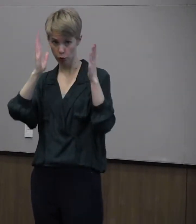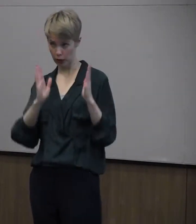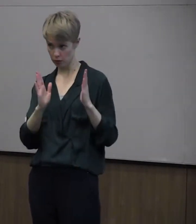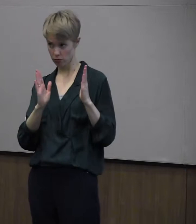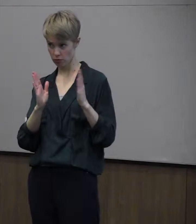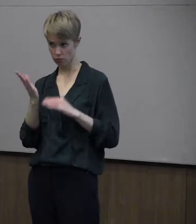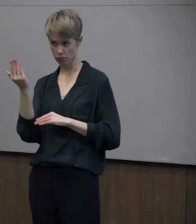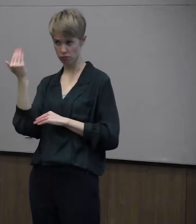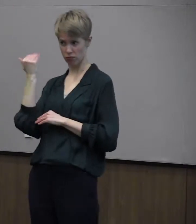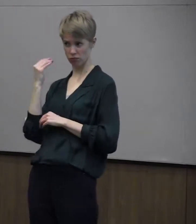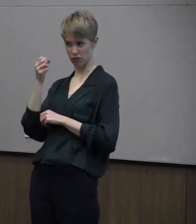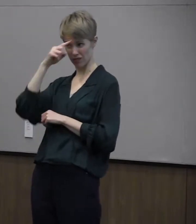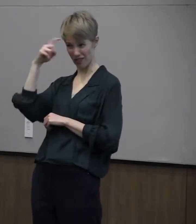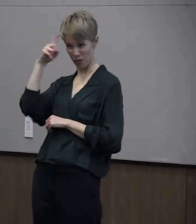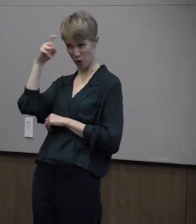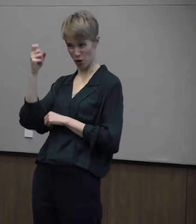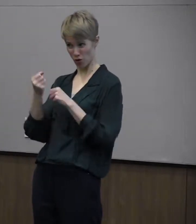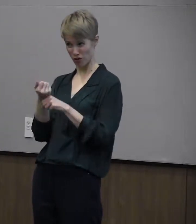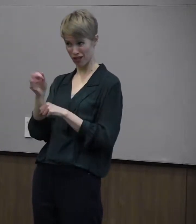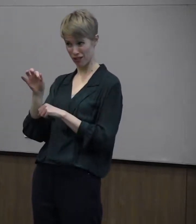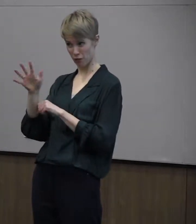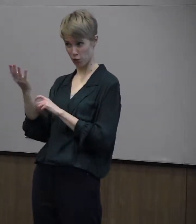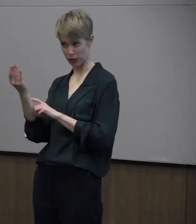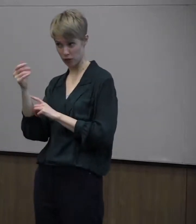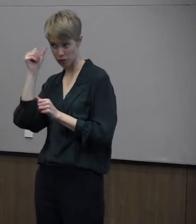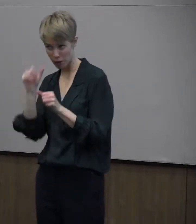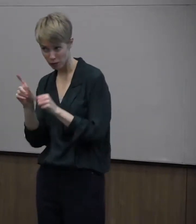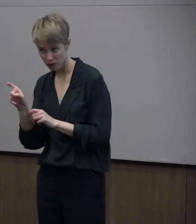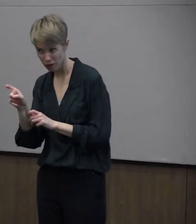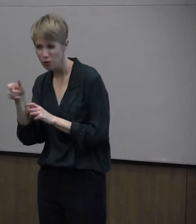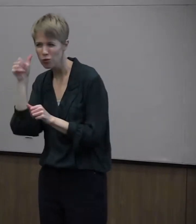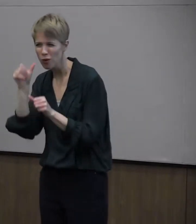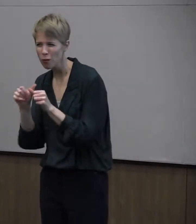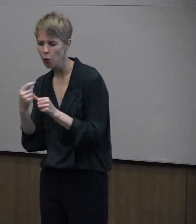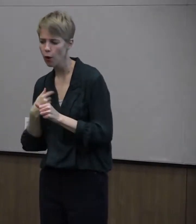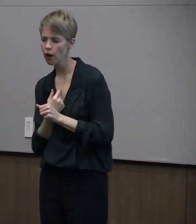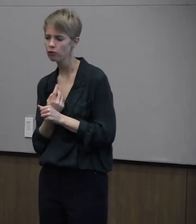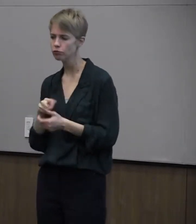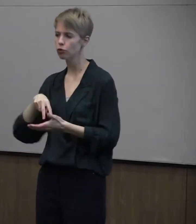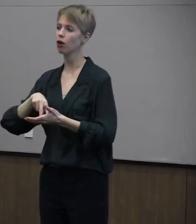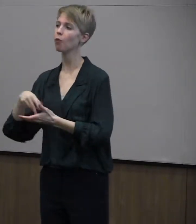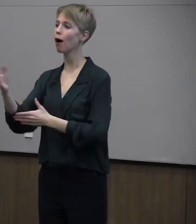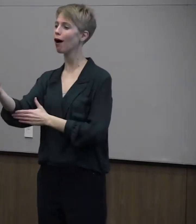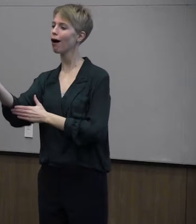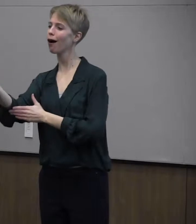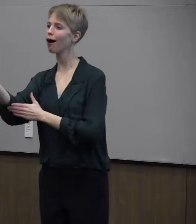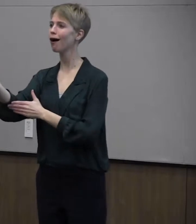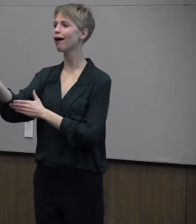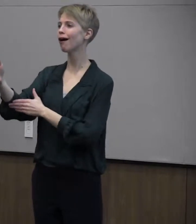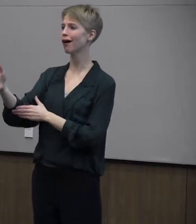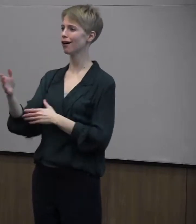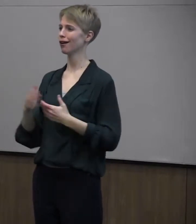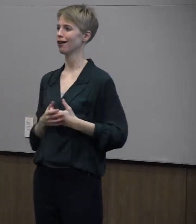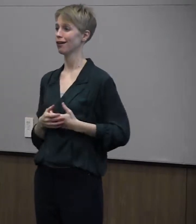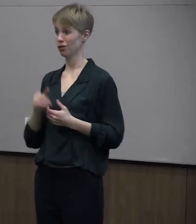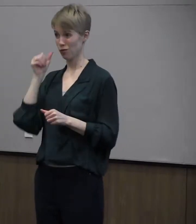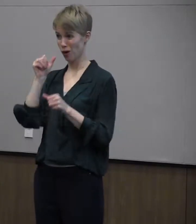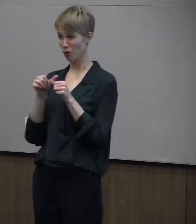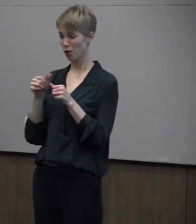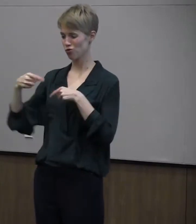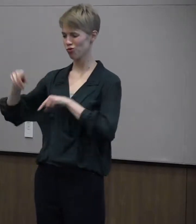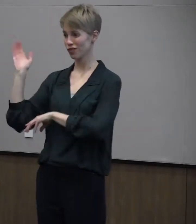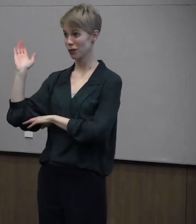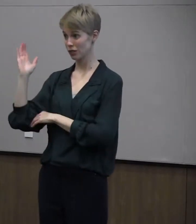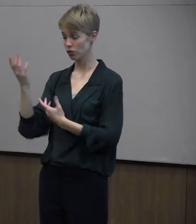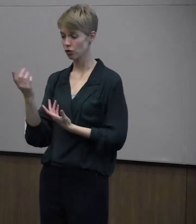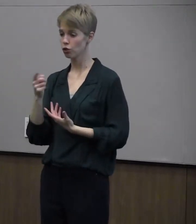during the summer of 1914? Do you remember how we all stood up to greet you with the handkerchief salute? During the speech that